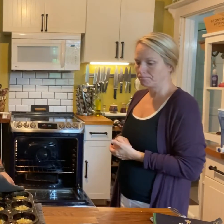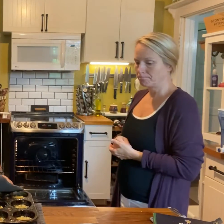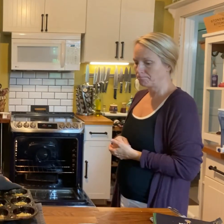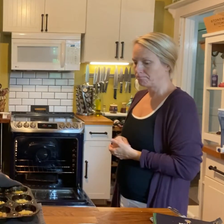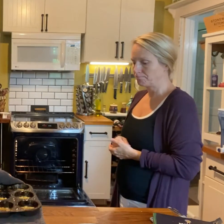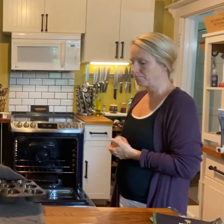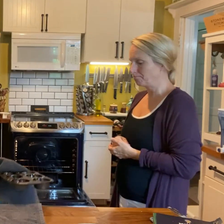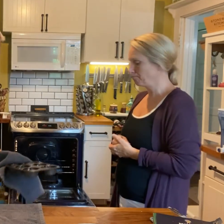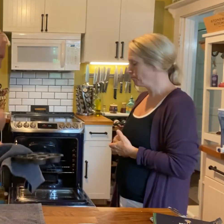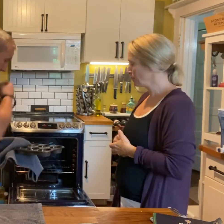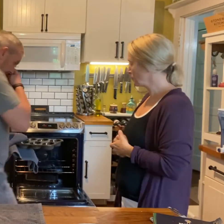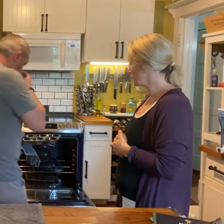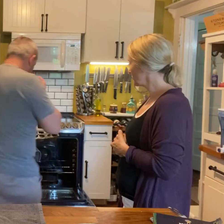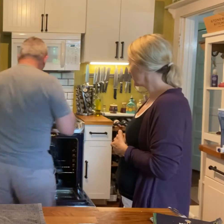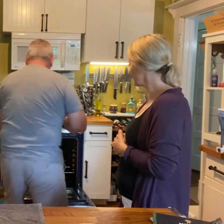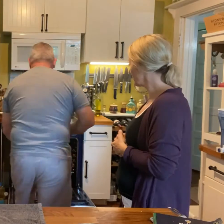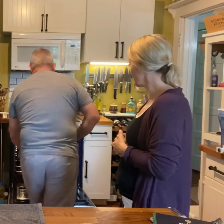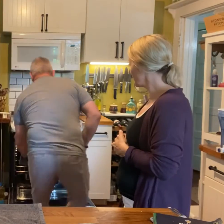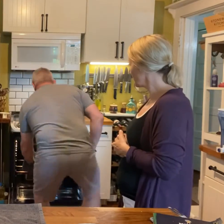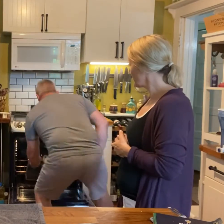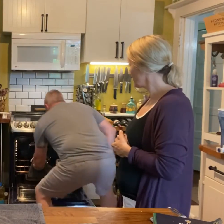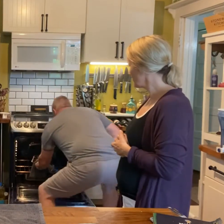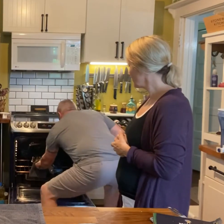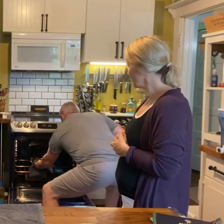Put these back in.